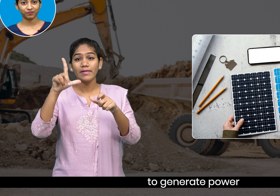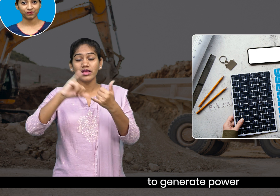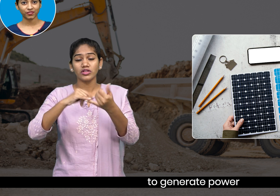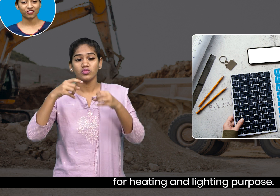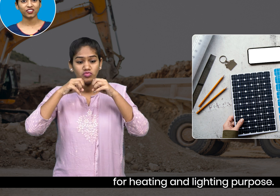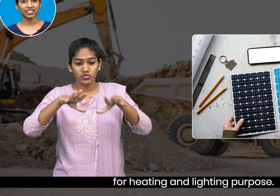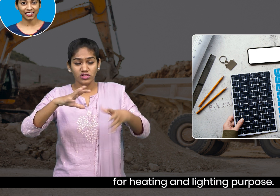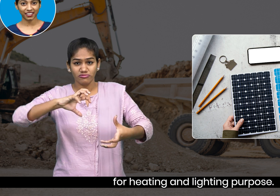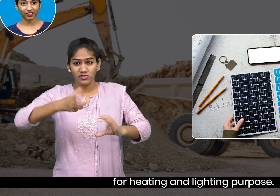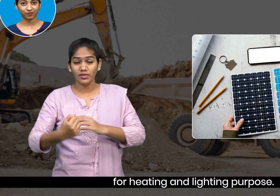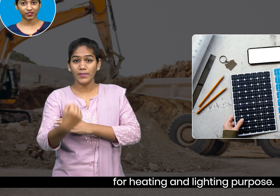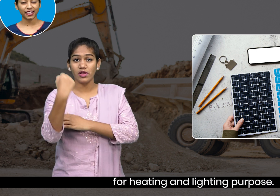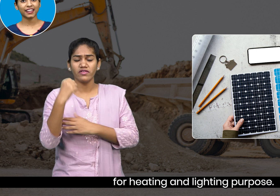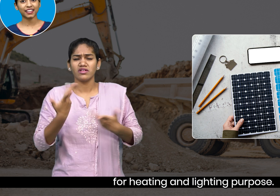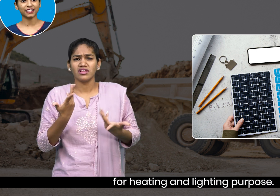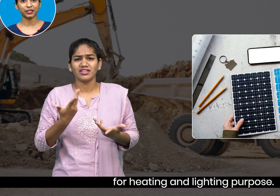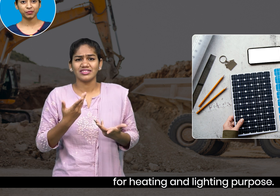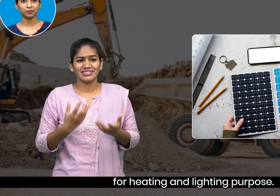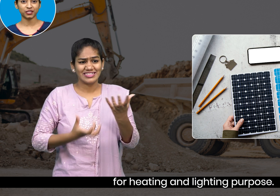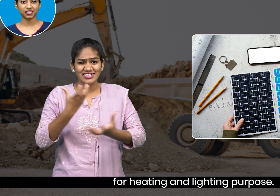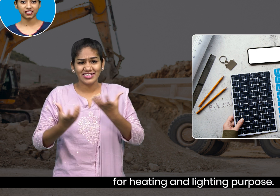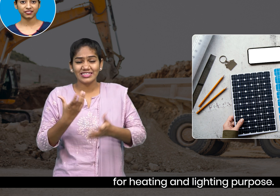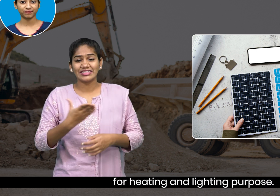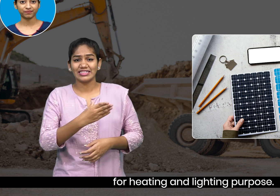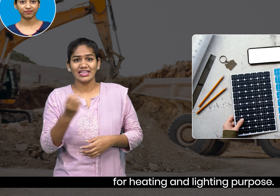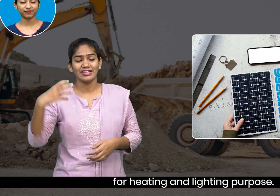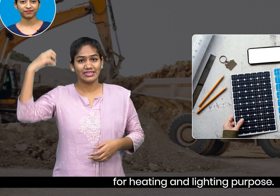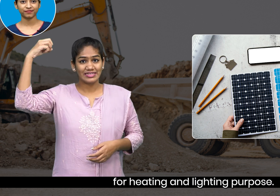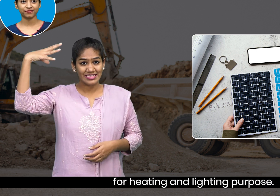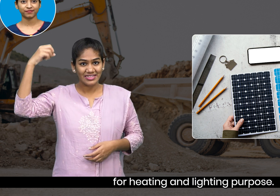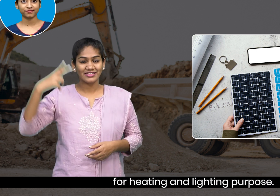power for heating and lighting purpose.